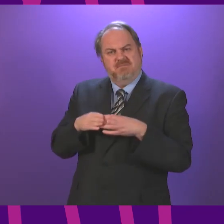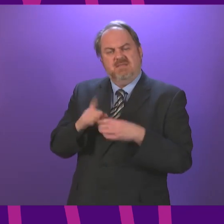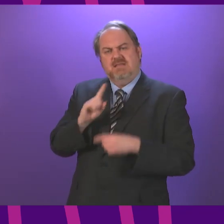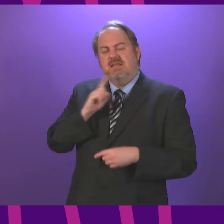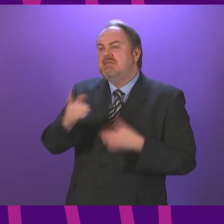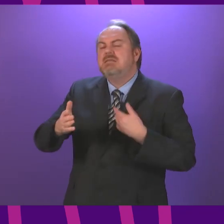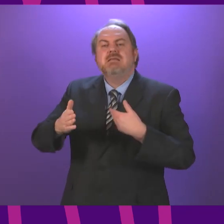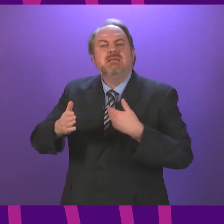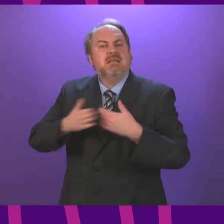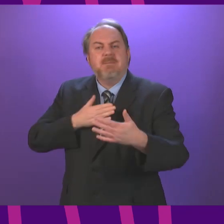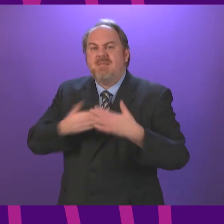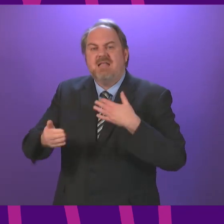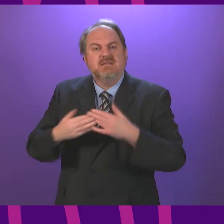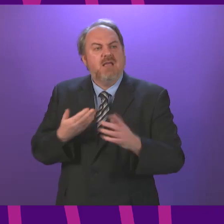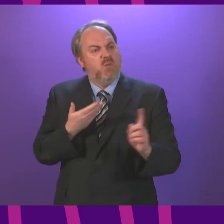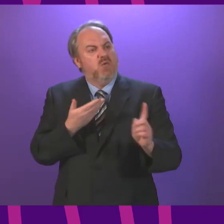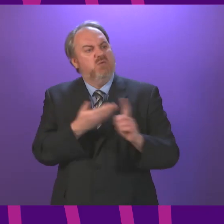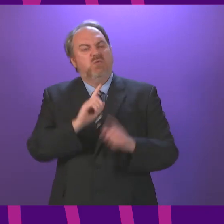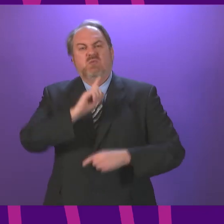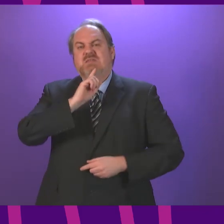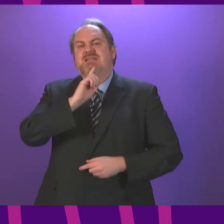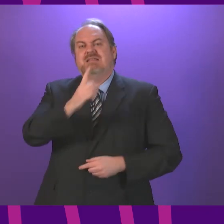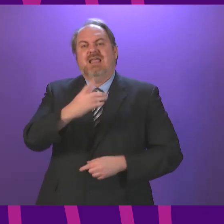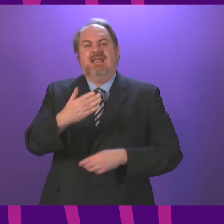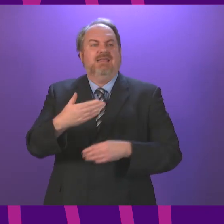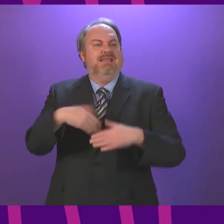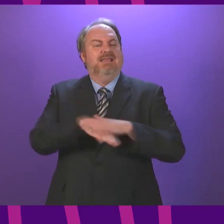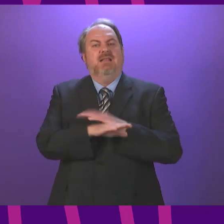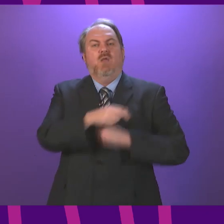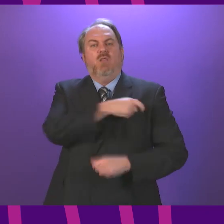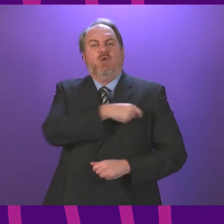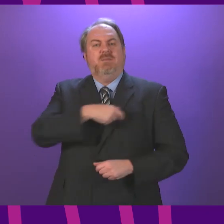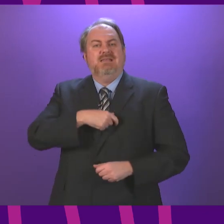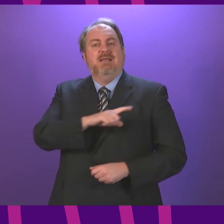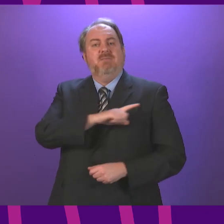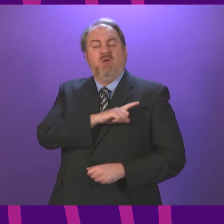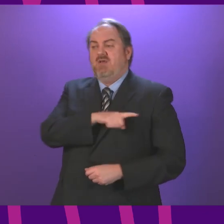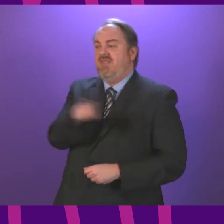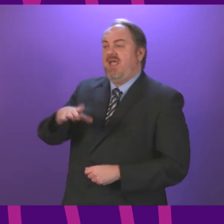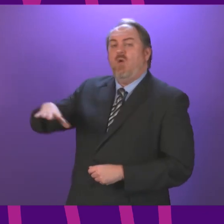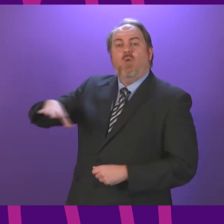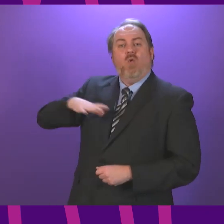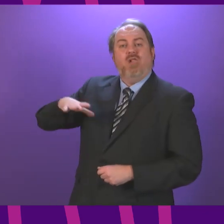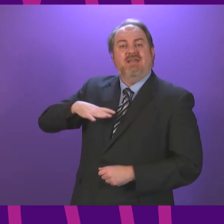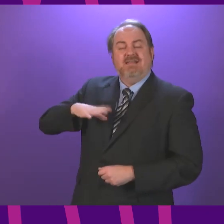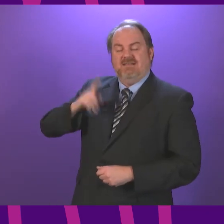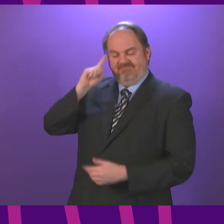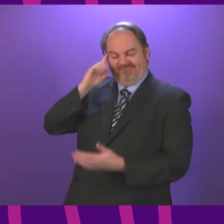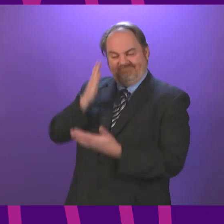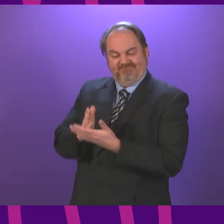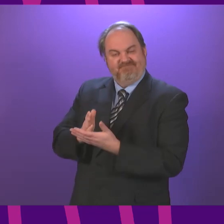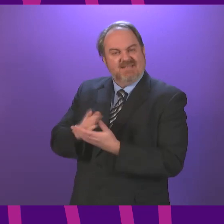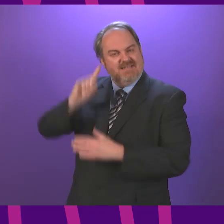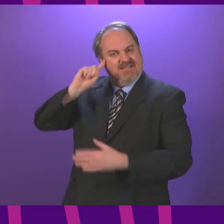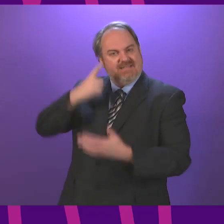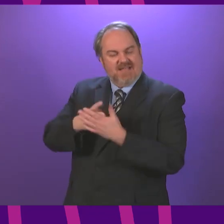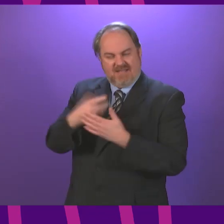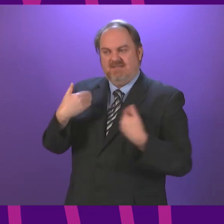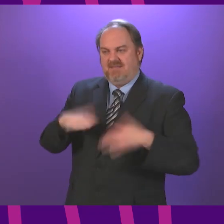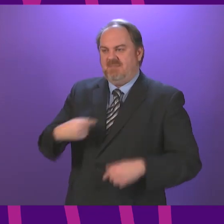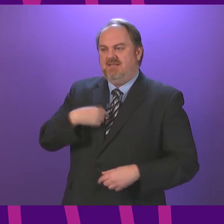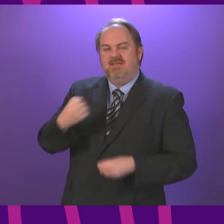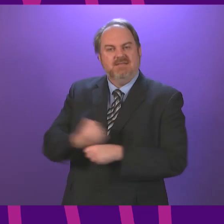not matter what I said before a parliamentary committee yesterday, because they had already made up their minds. It's not